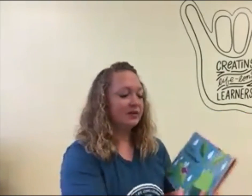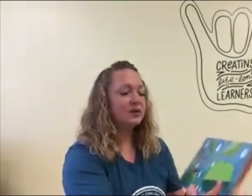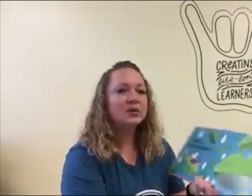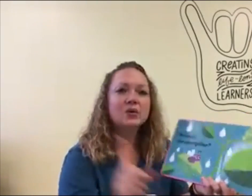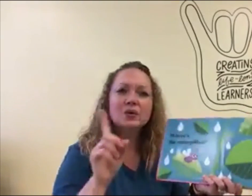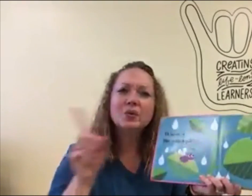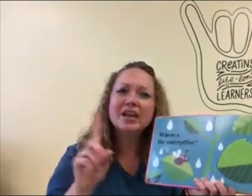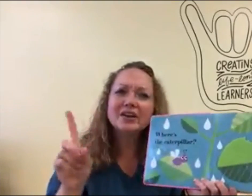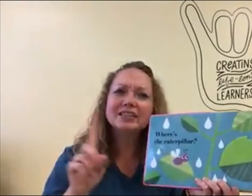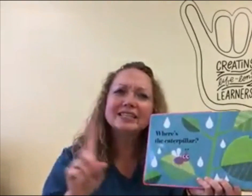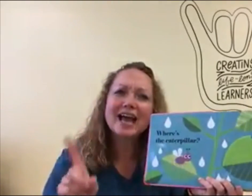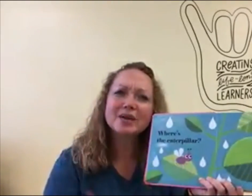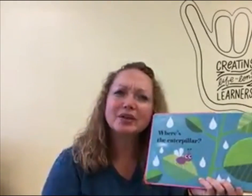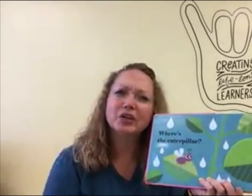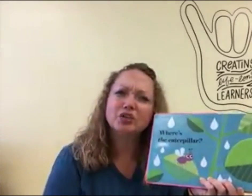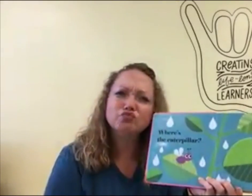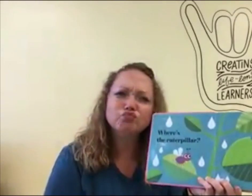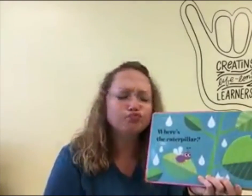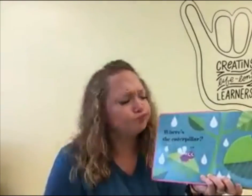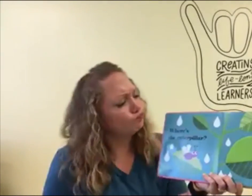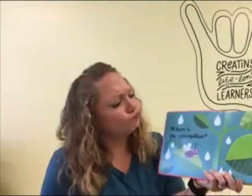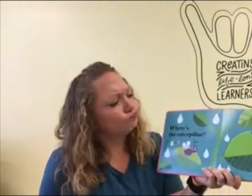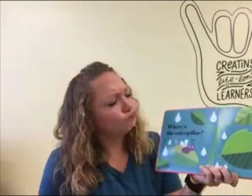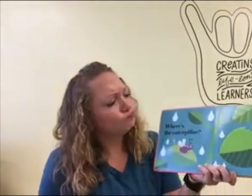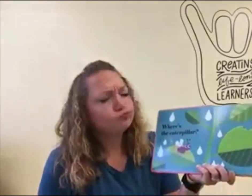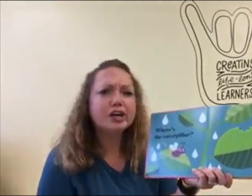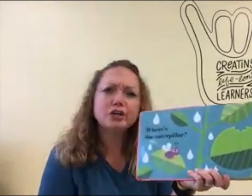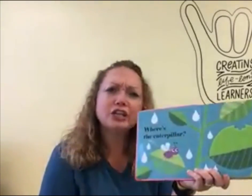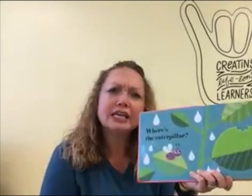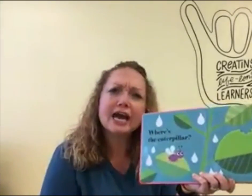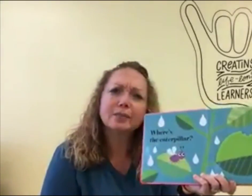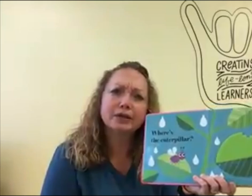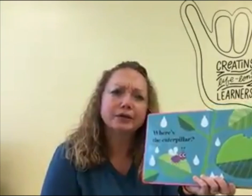Where is Caterpillar? Where do you think Caterpillar is?